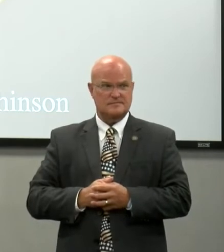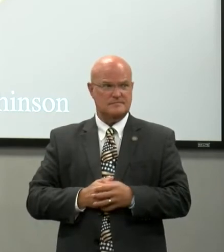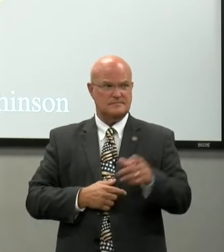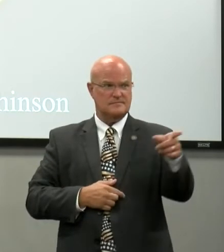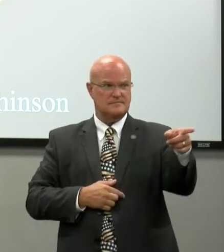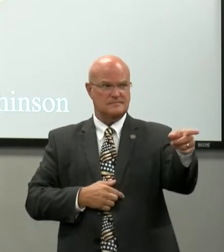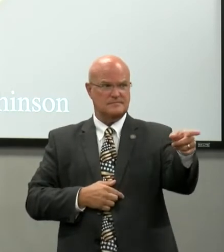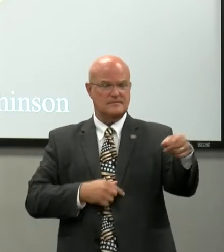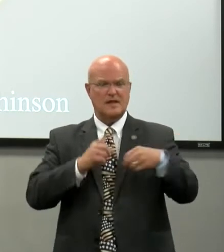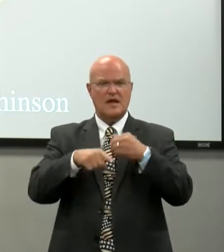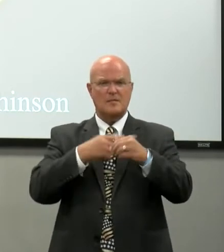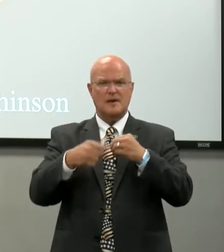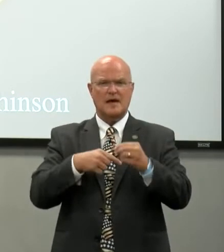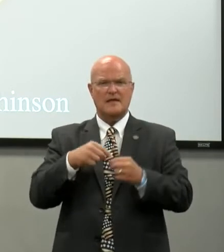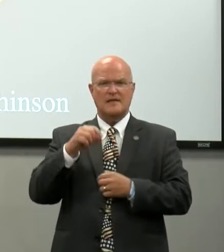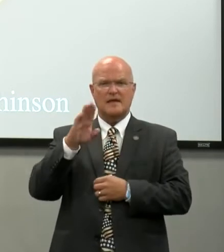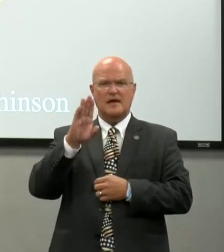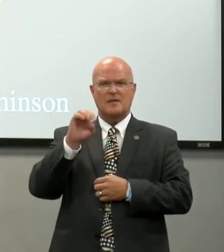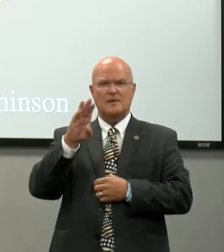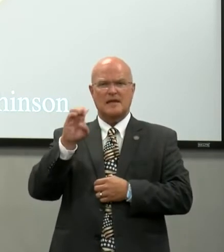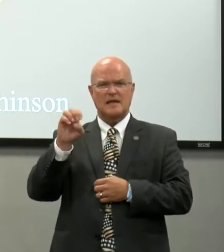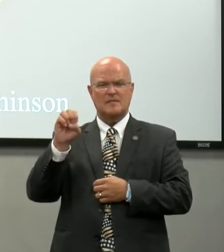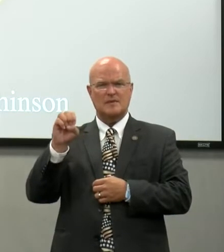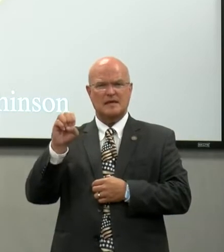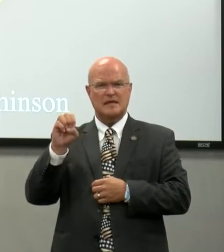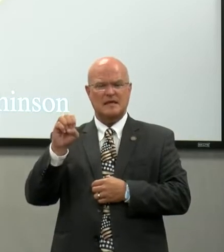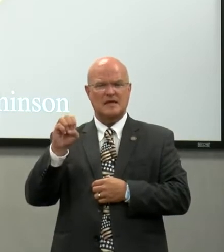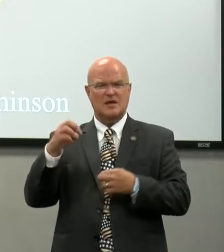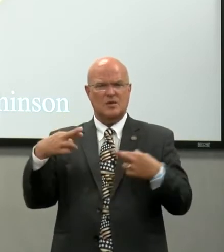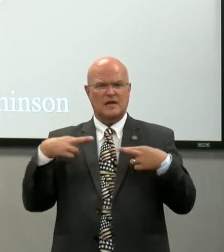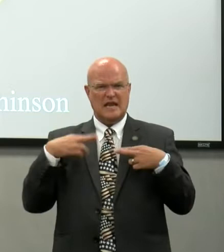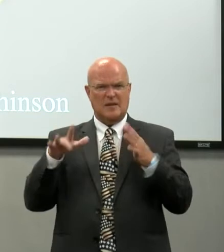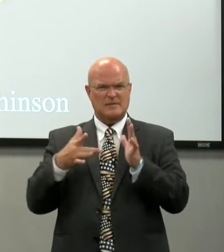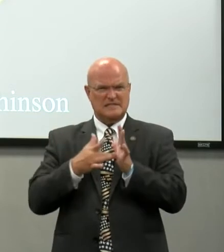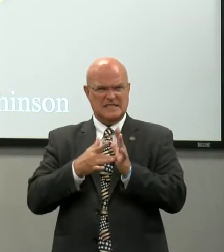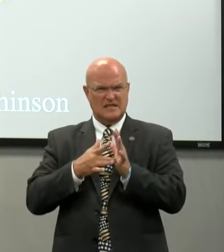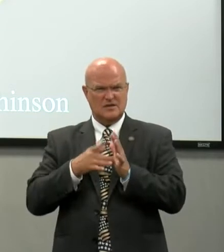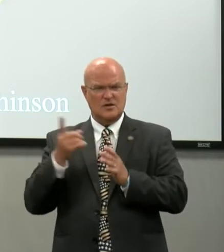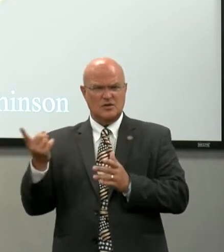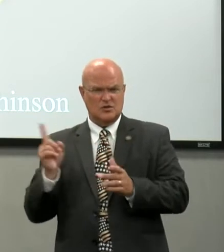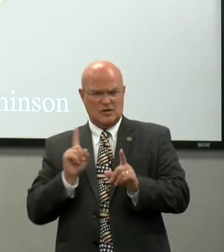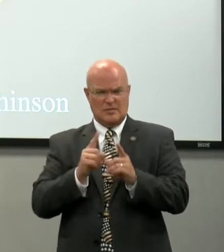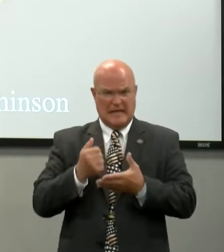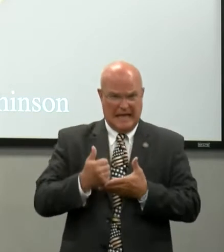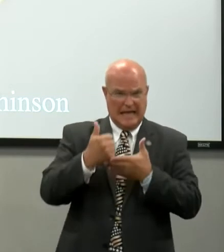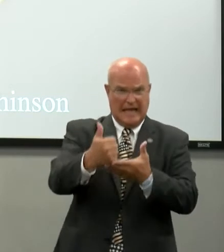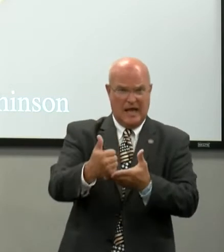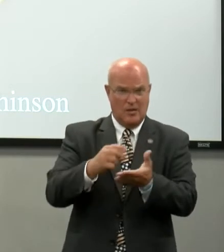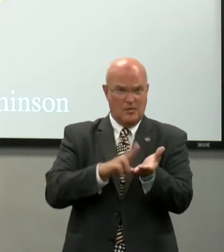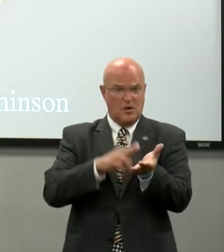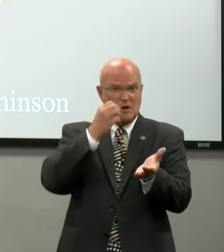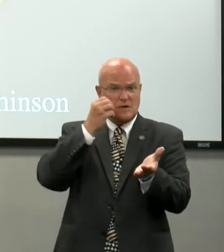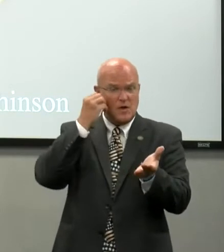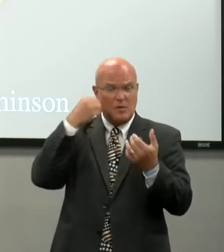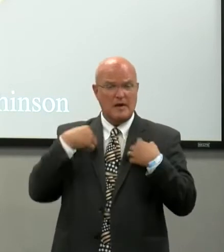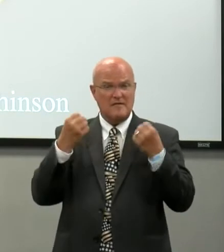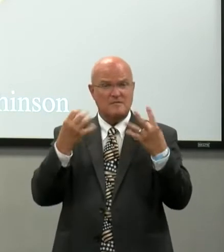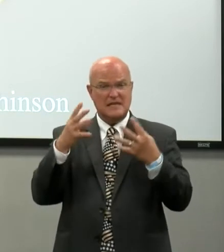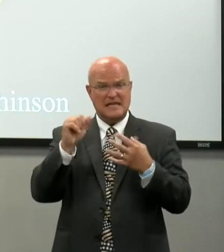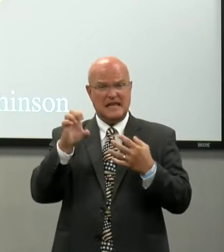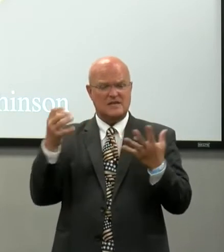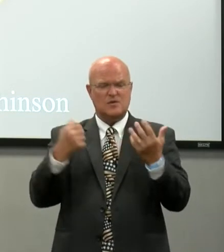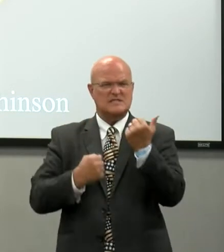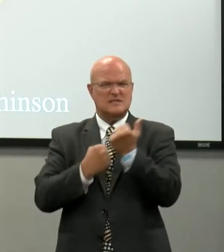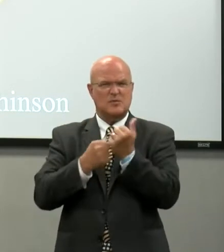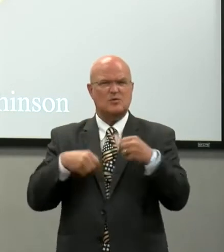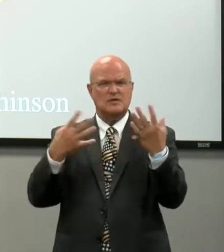In regard to the BB Retirement Center having several cases, do y'all step in and try to help nursing homes that have a lot of cases? What kind of